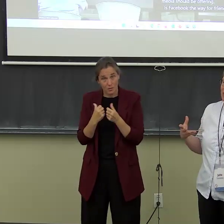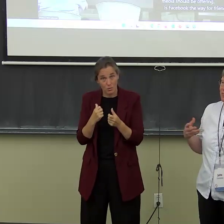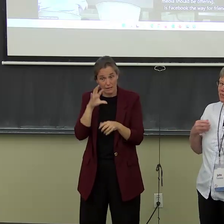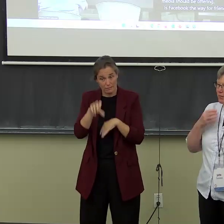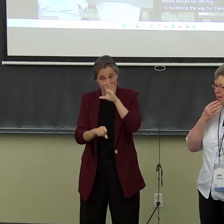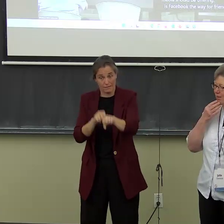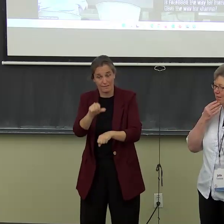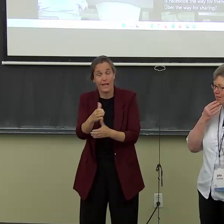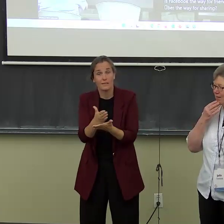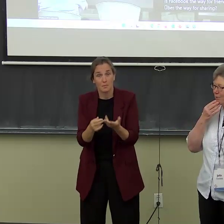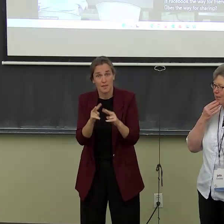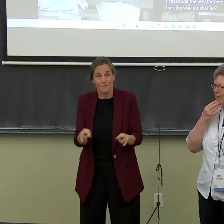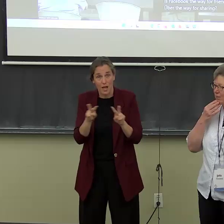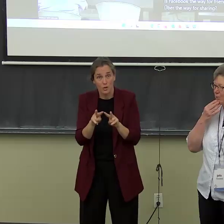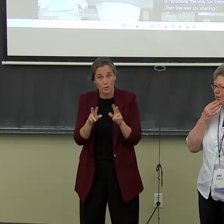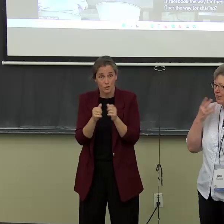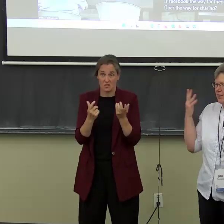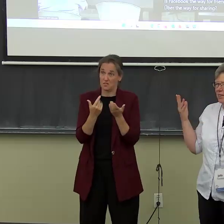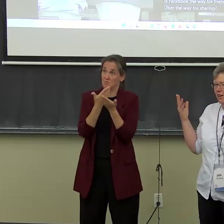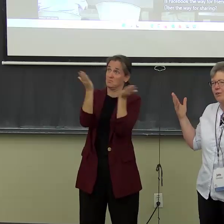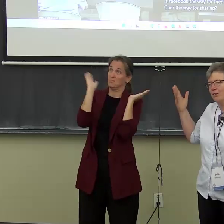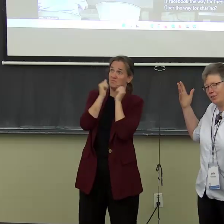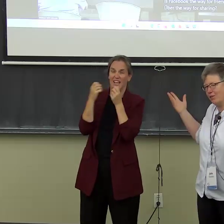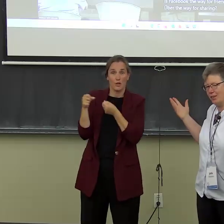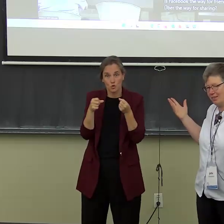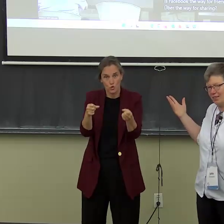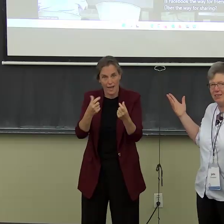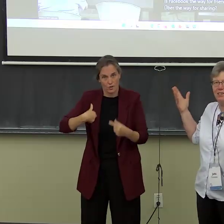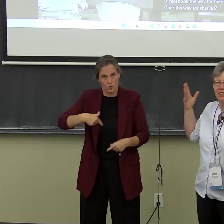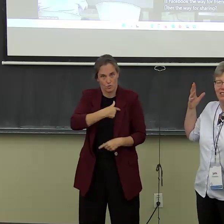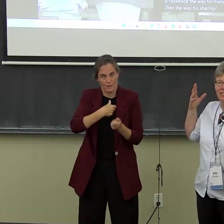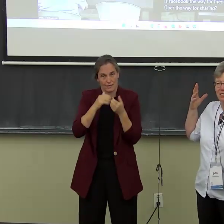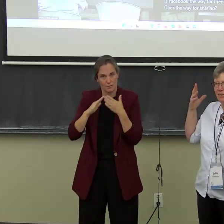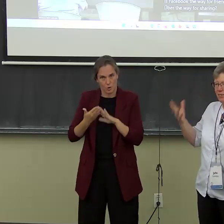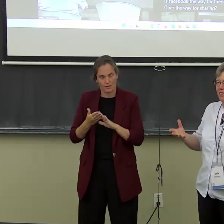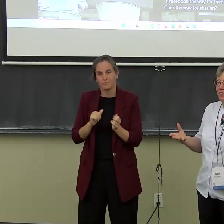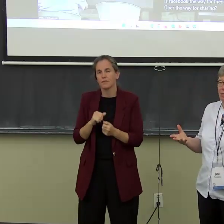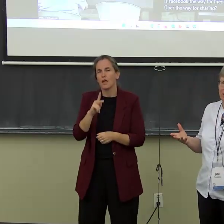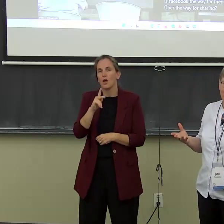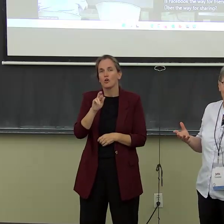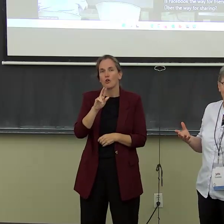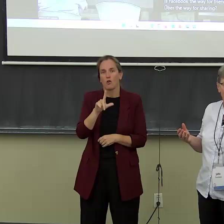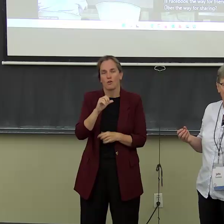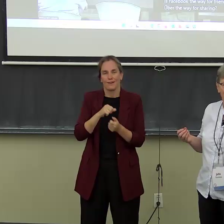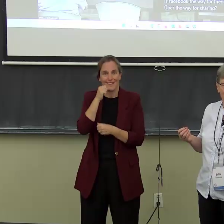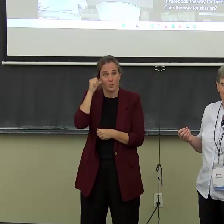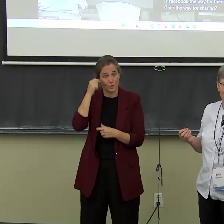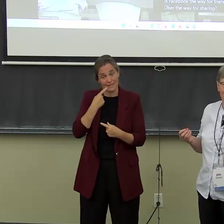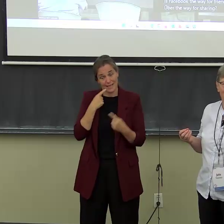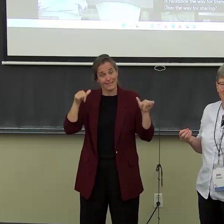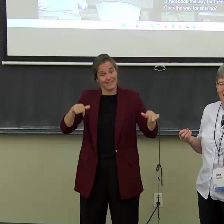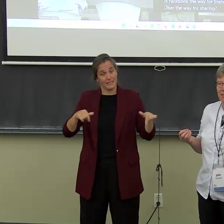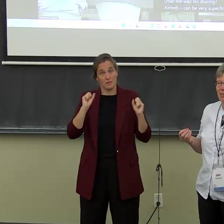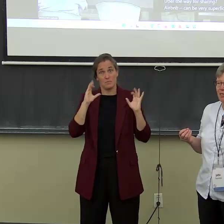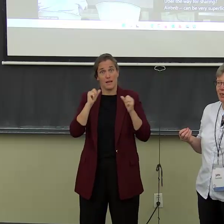values? Is there a strategy that we as a community? Carl yesterday said, this is an amazing community, and there